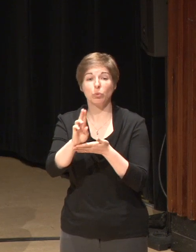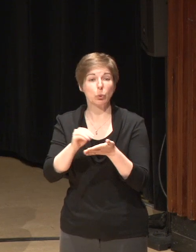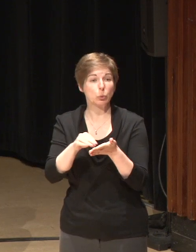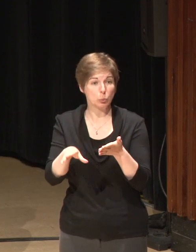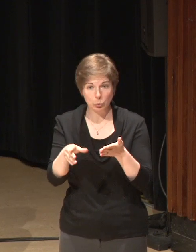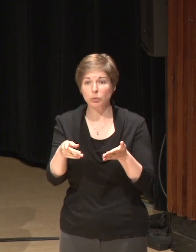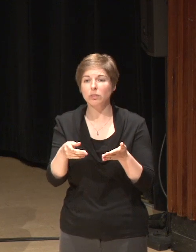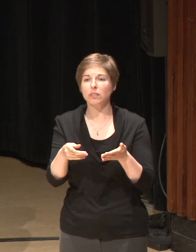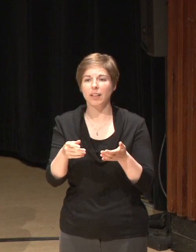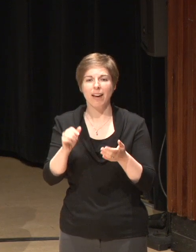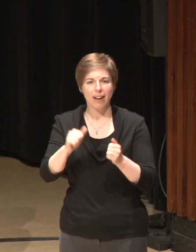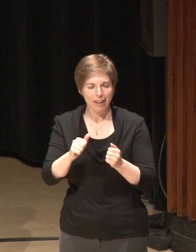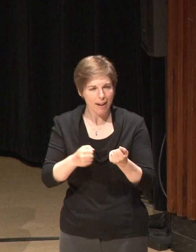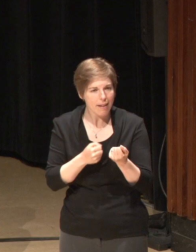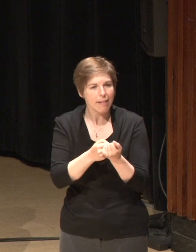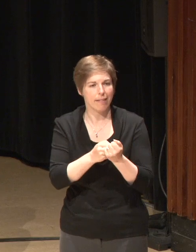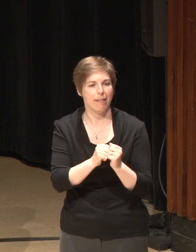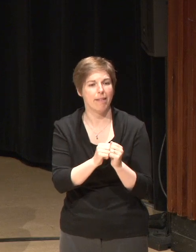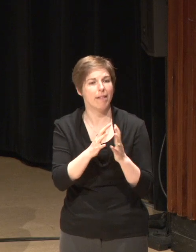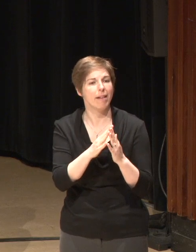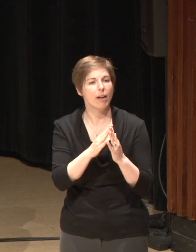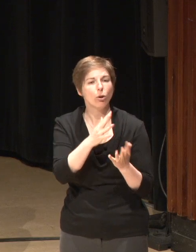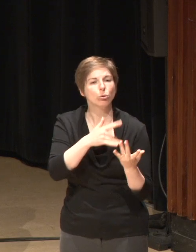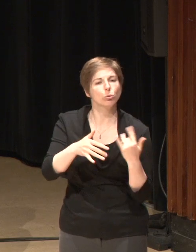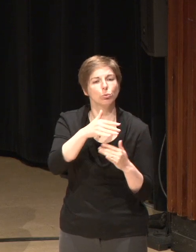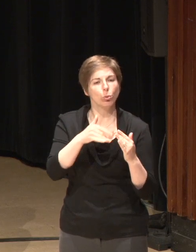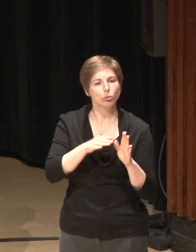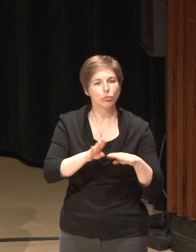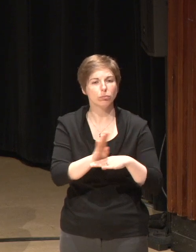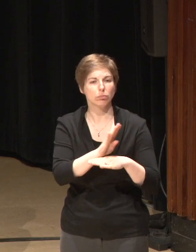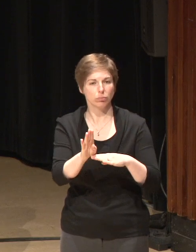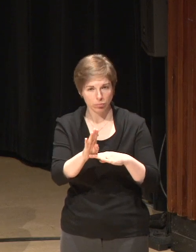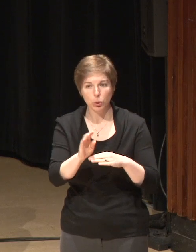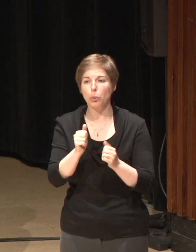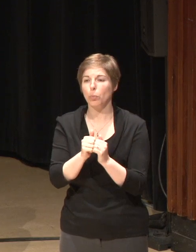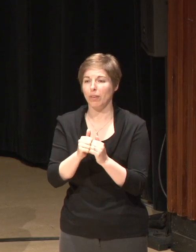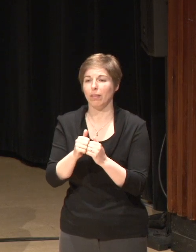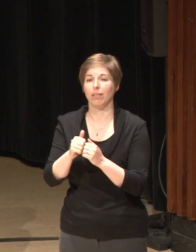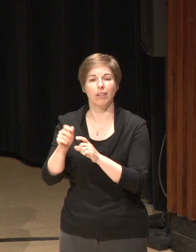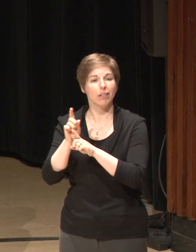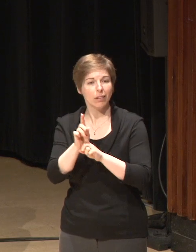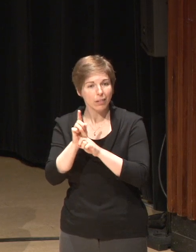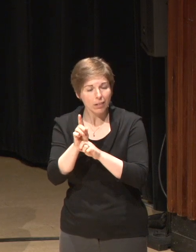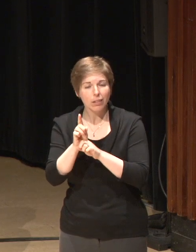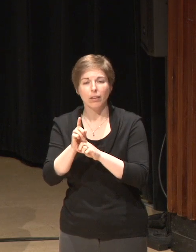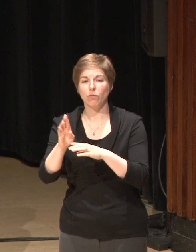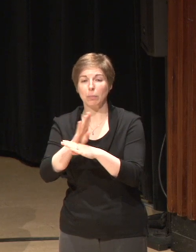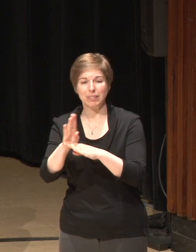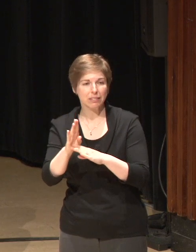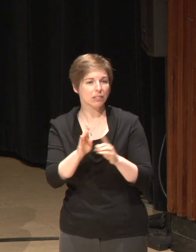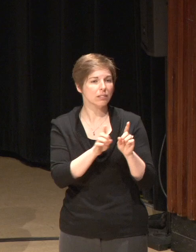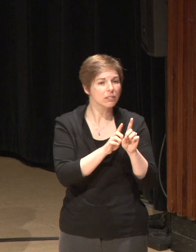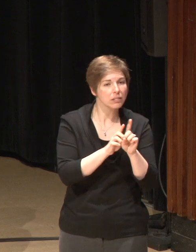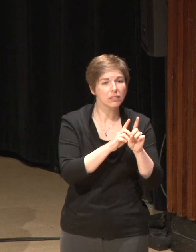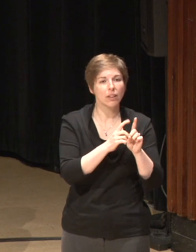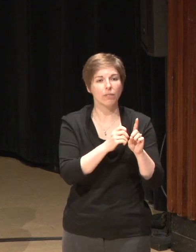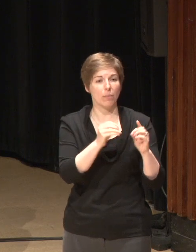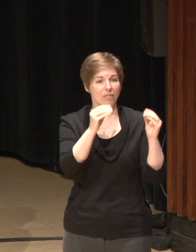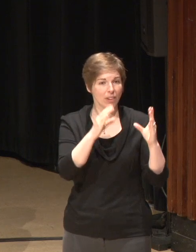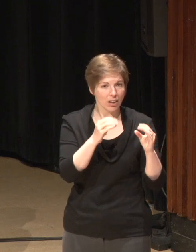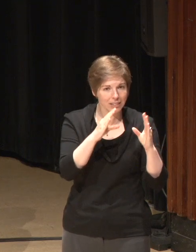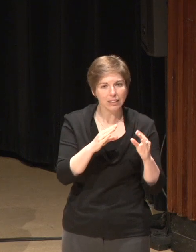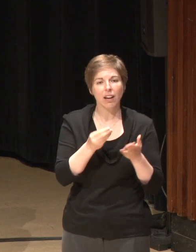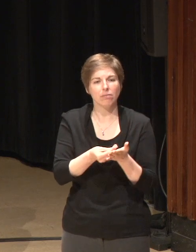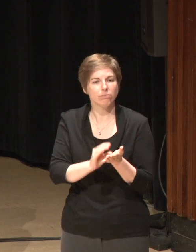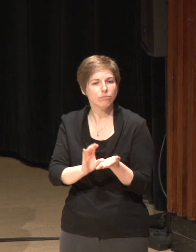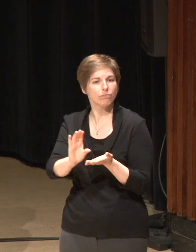social enterprises with the help of funding, faculty advisors, and business mentors. Enactus